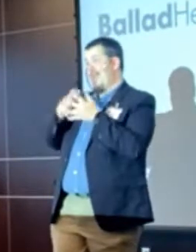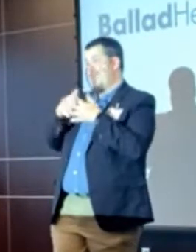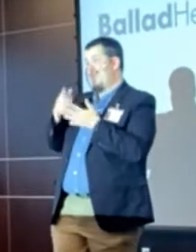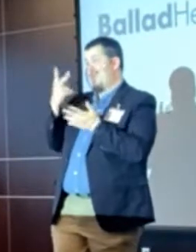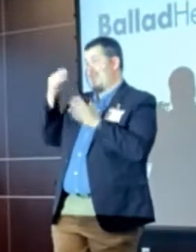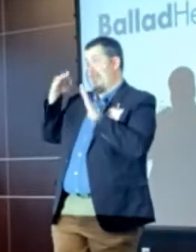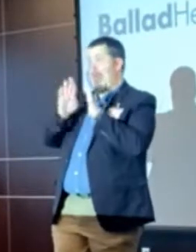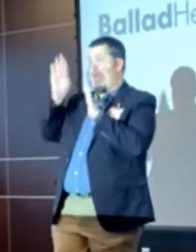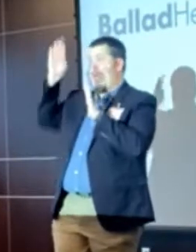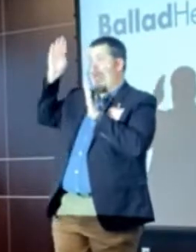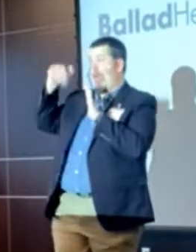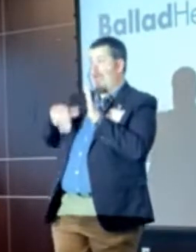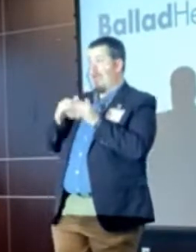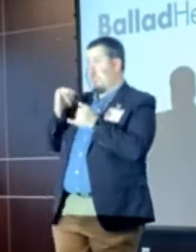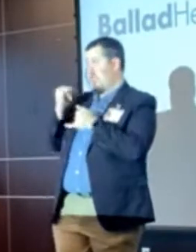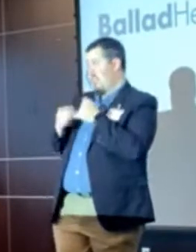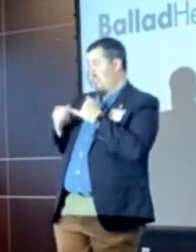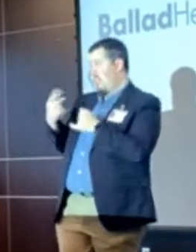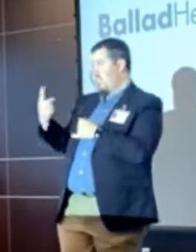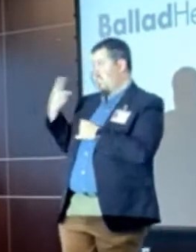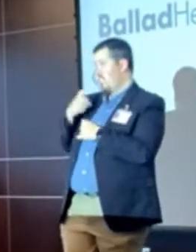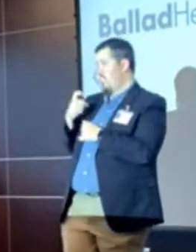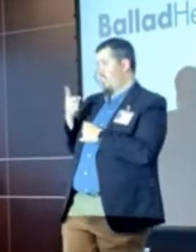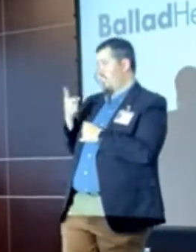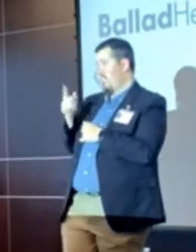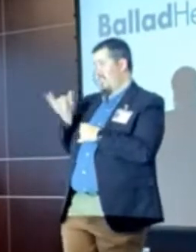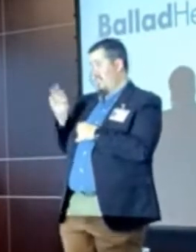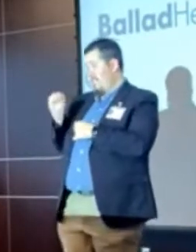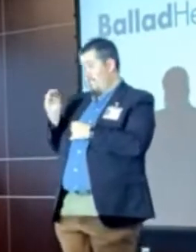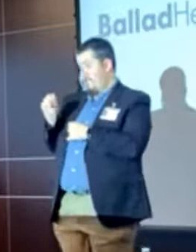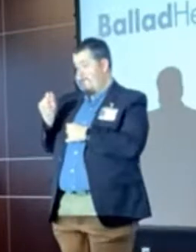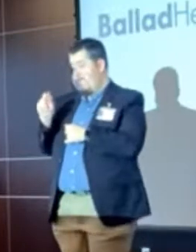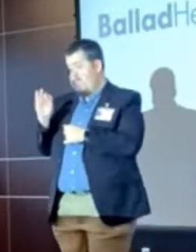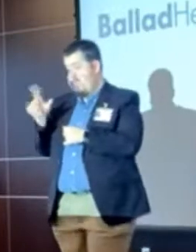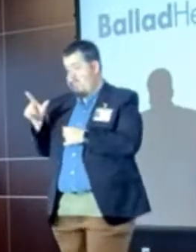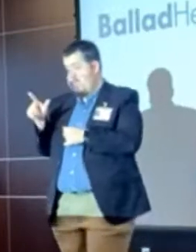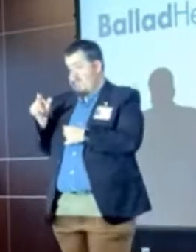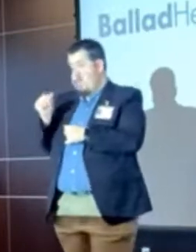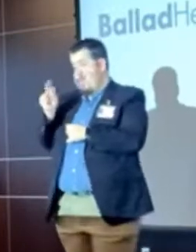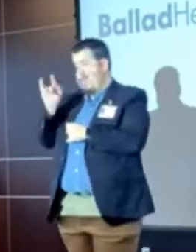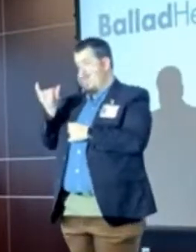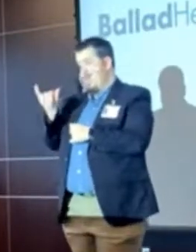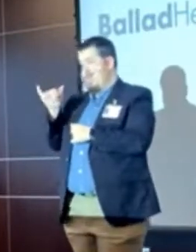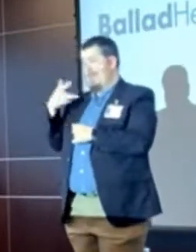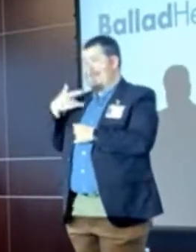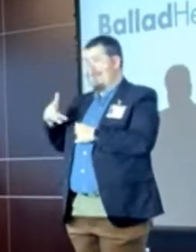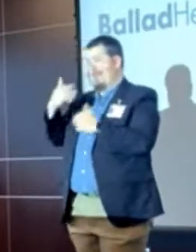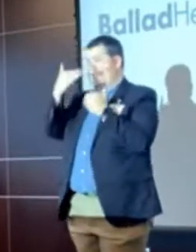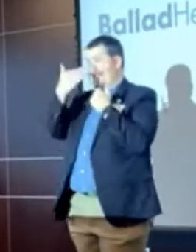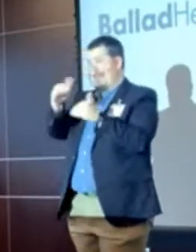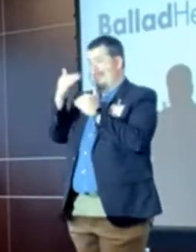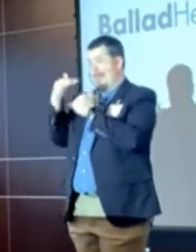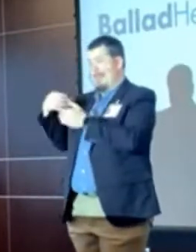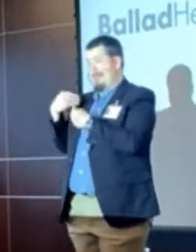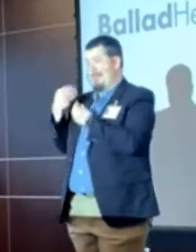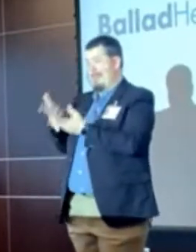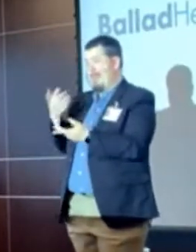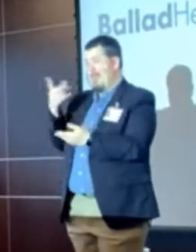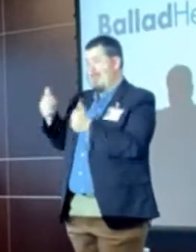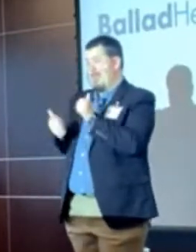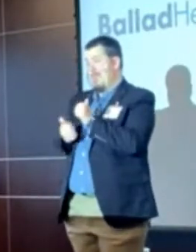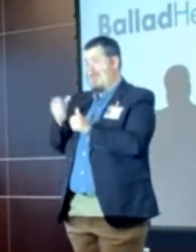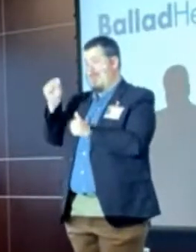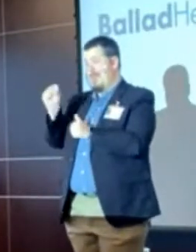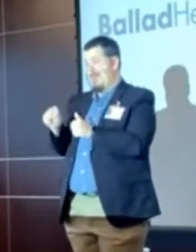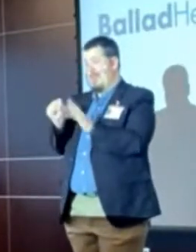now. Gotcha. And then last thing on monoclonal antibodies, it is possible that there will be a pretty tight constriction supply for most of the